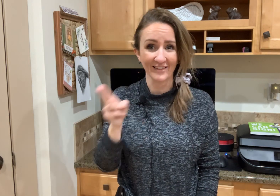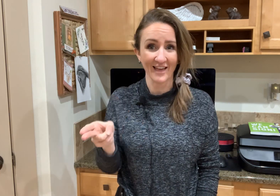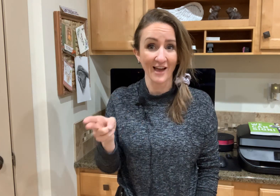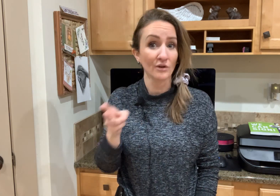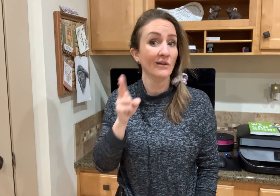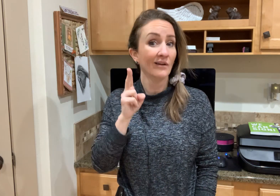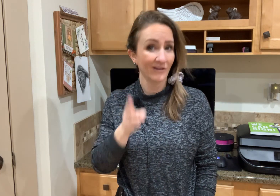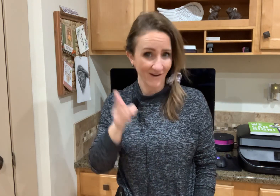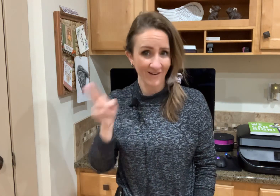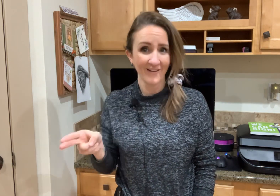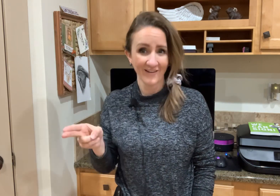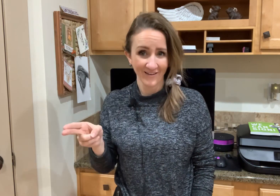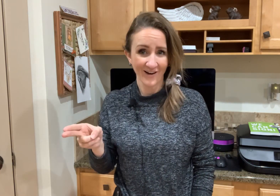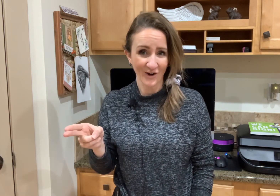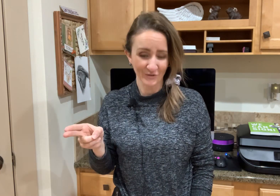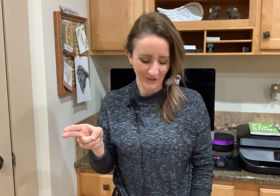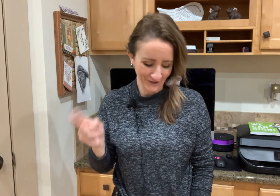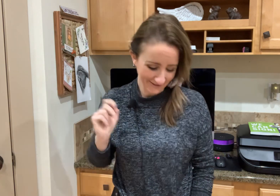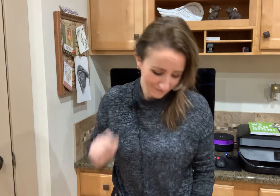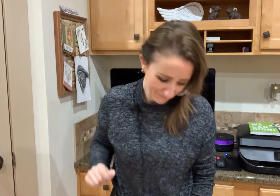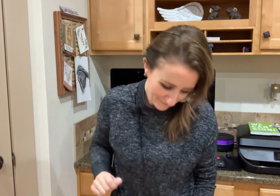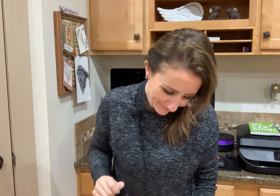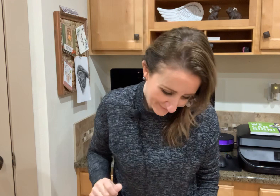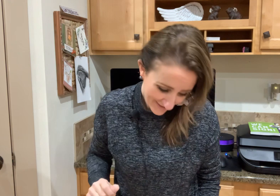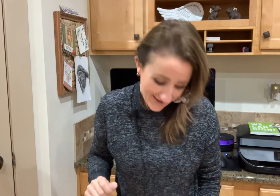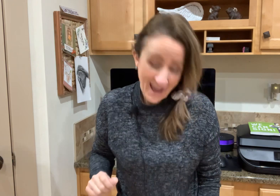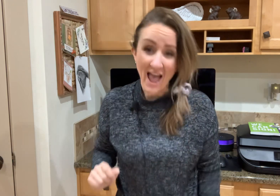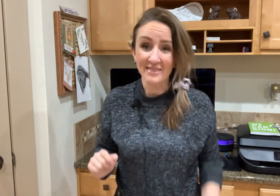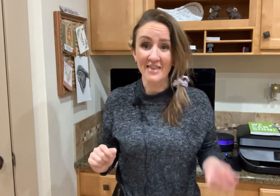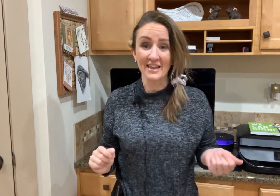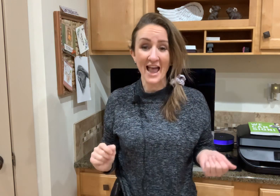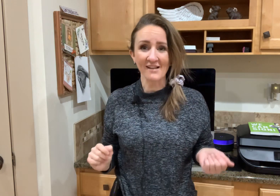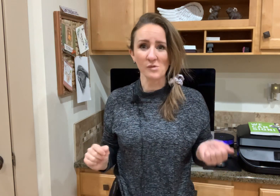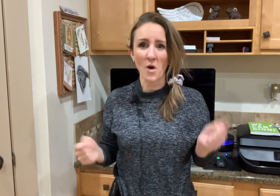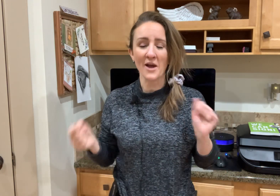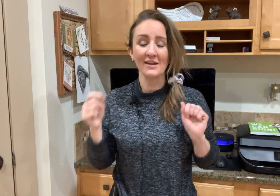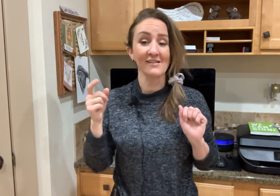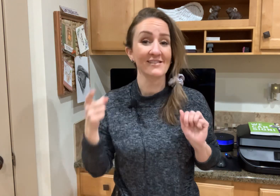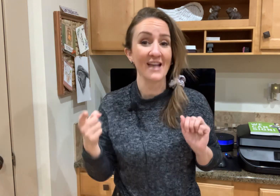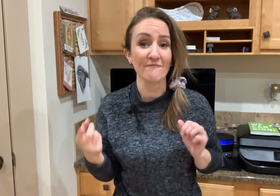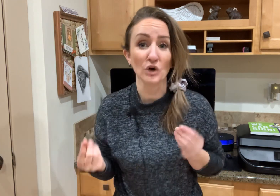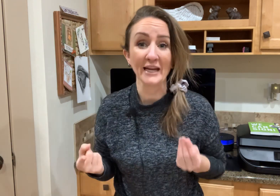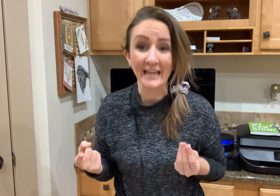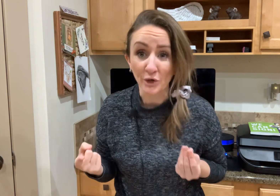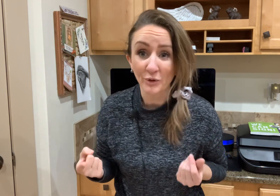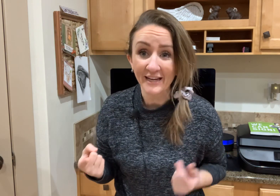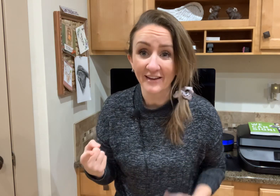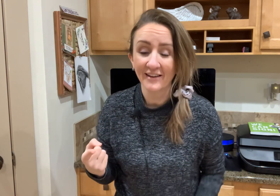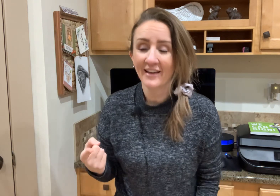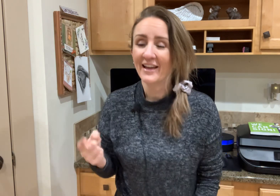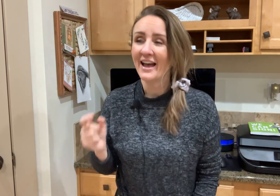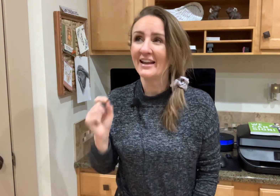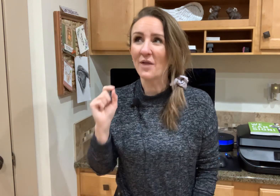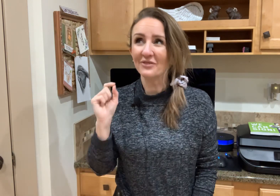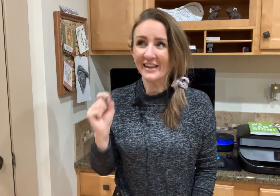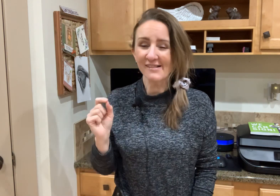that. Hard of hearing. And then the next one is the sign for hearing. Now this